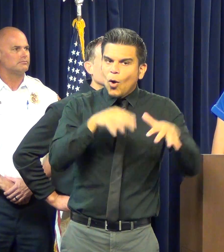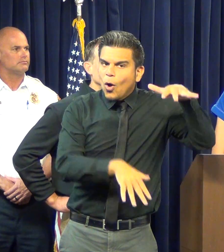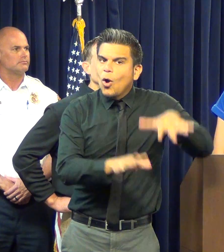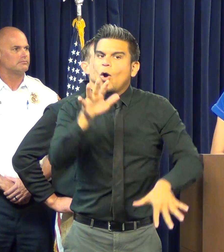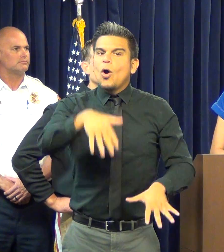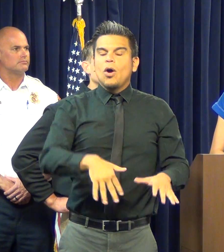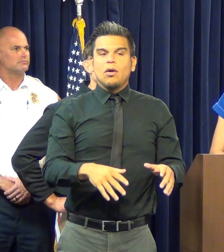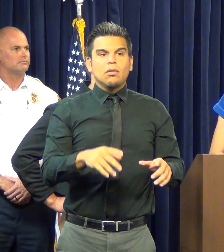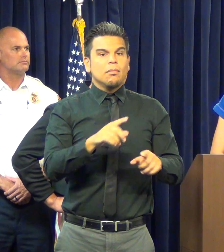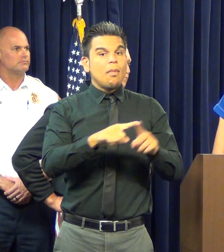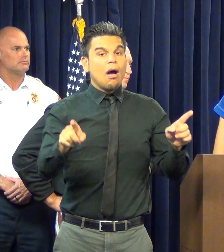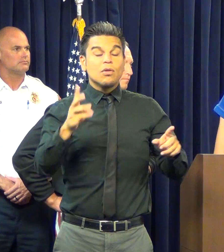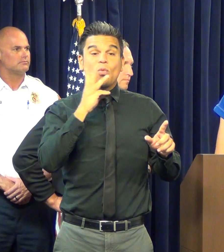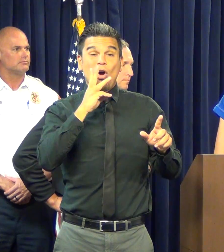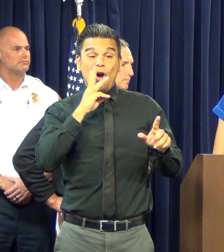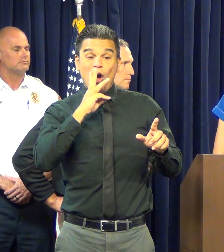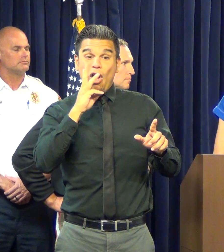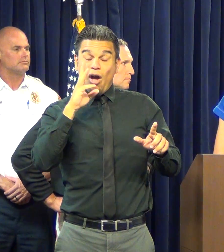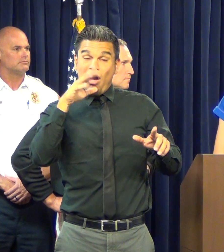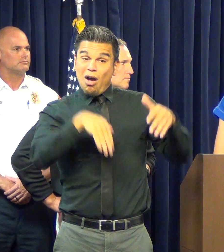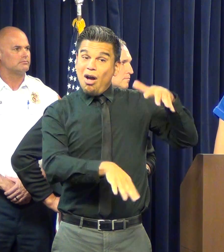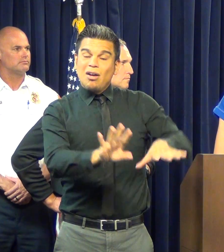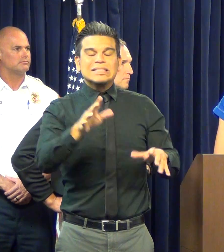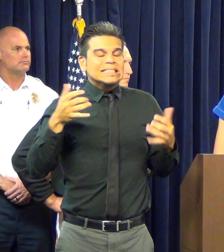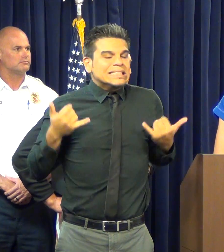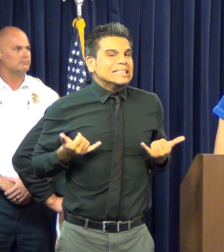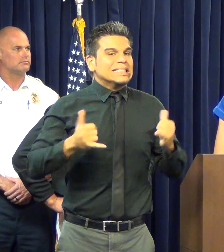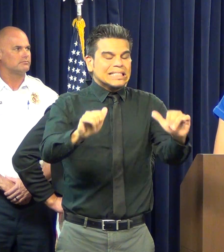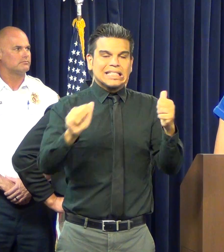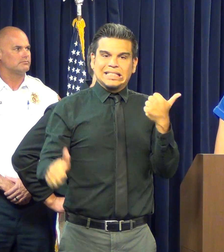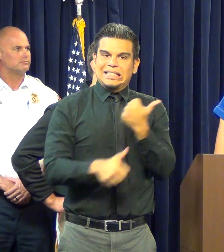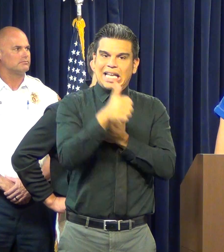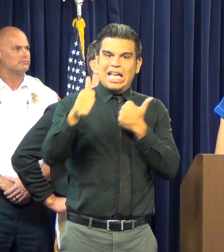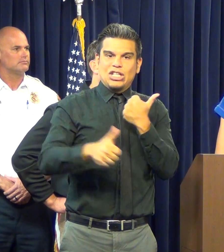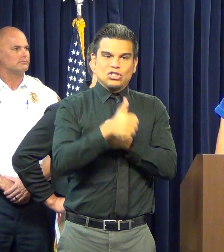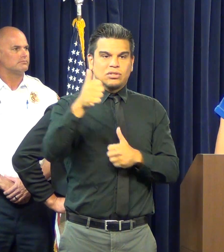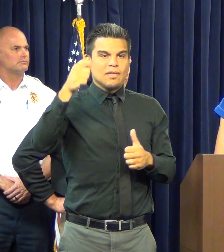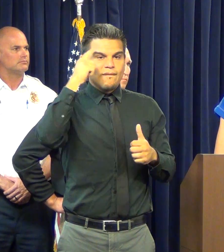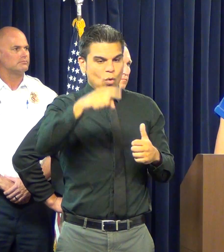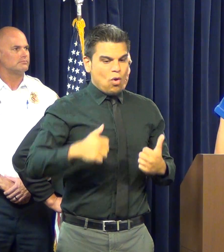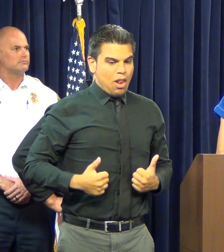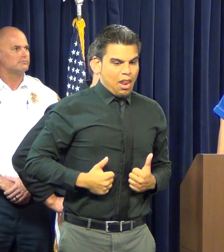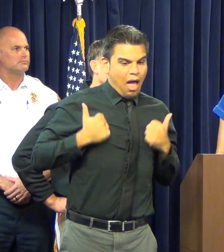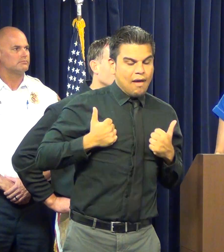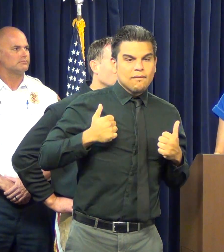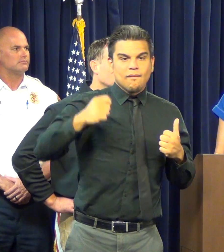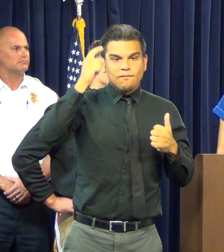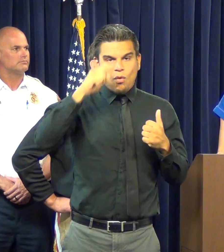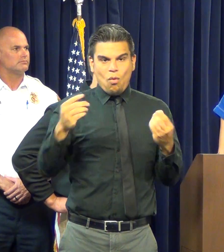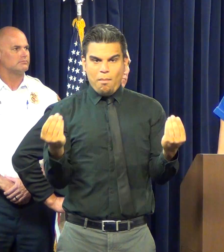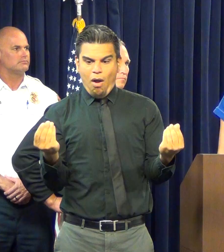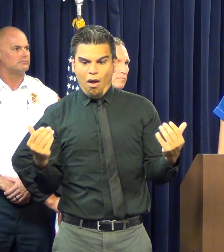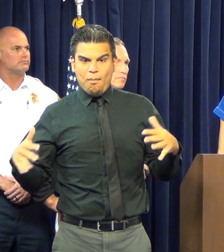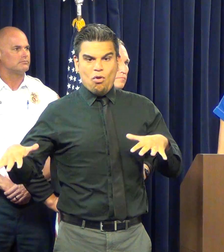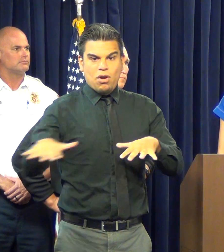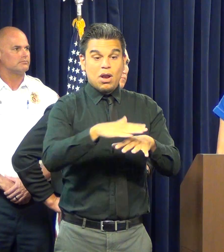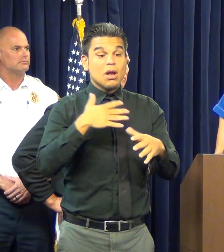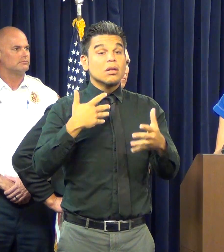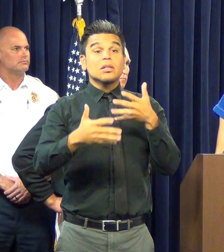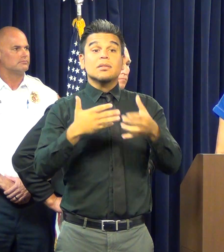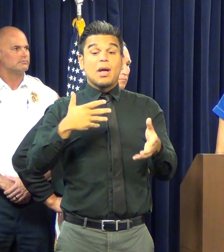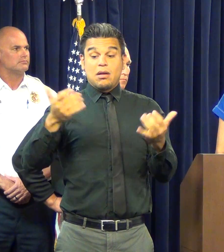especially could still pose a significant threat to life and property, especially along the immediate coastline. So although the magnitudes are coming